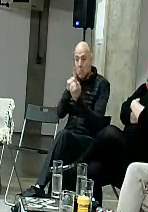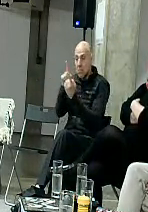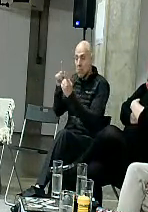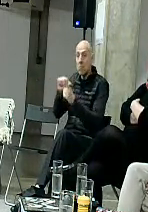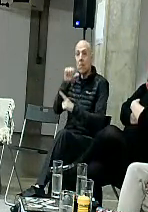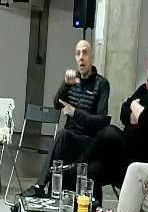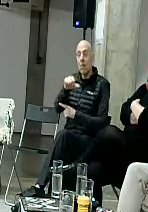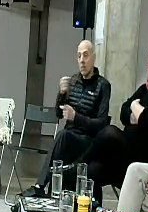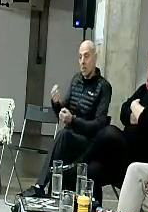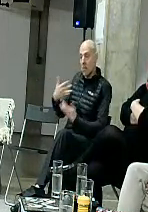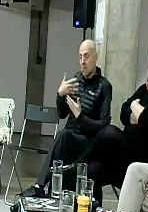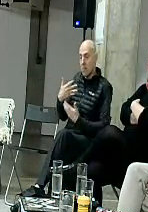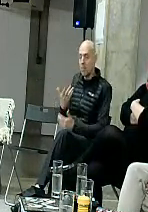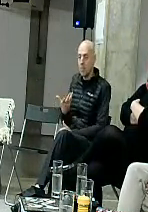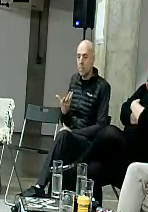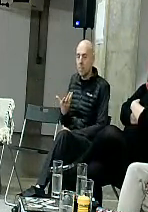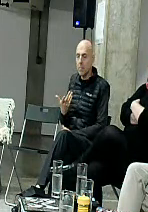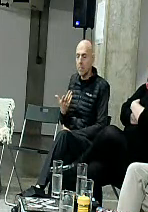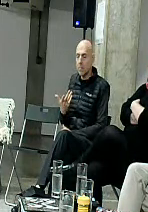said,